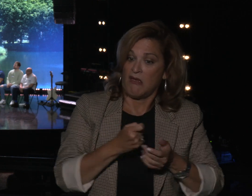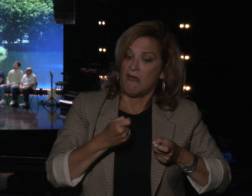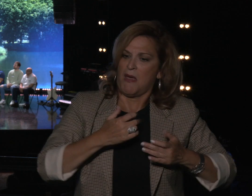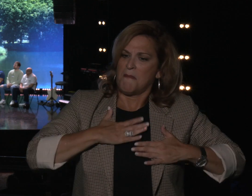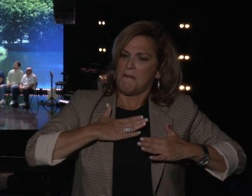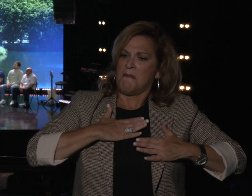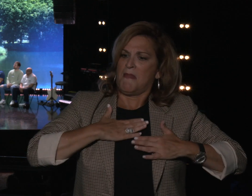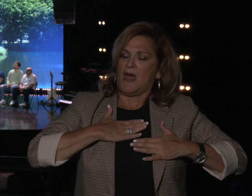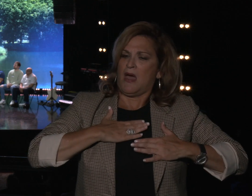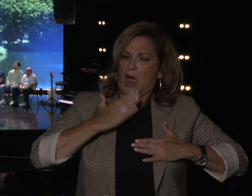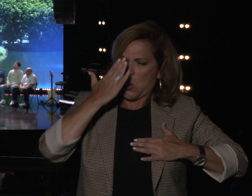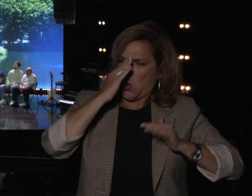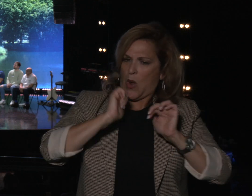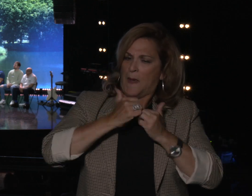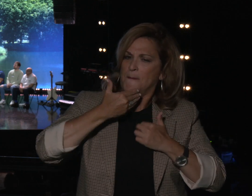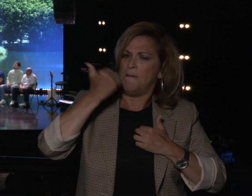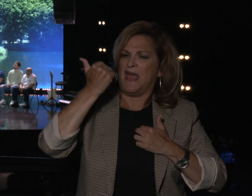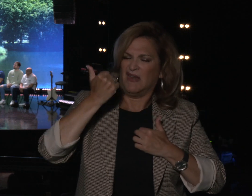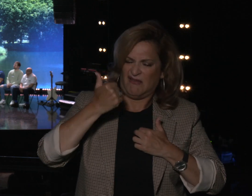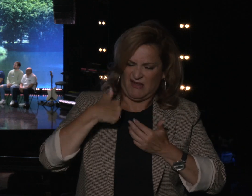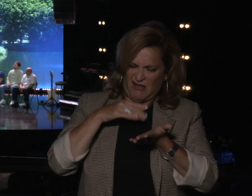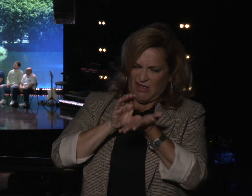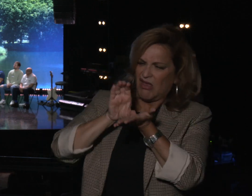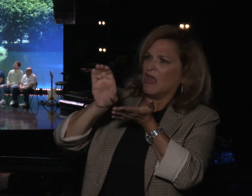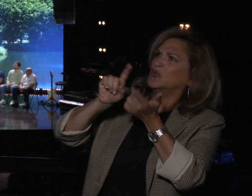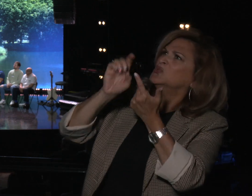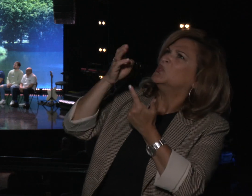all this. Like I could do better with.